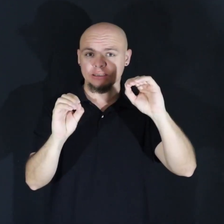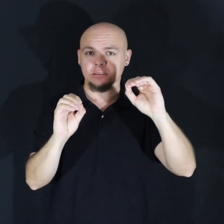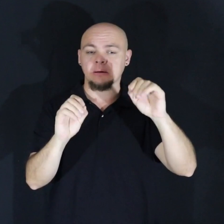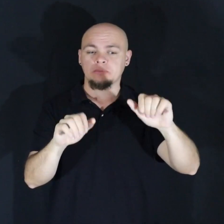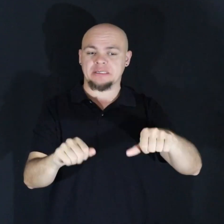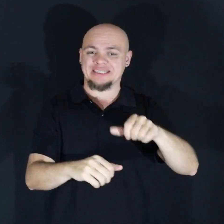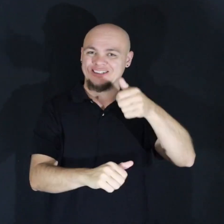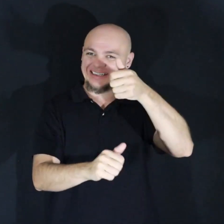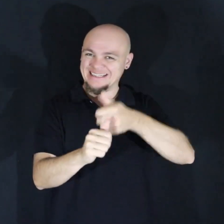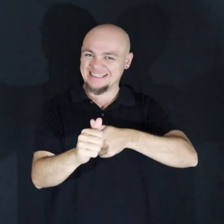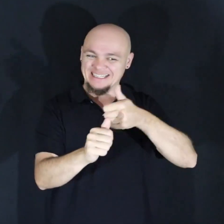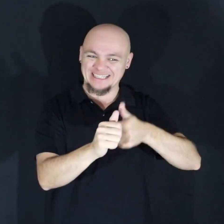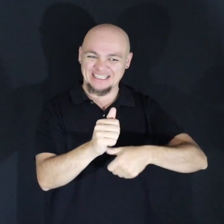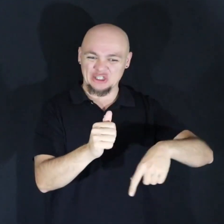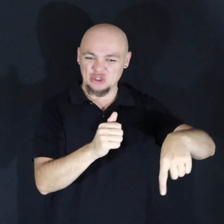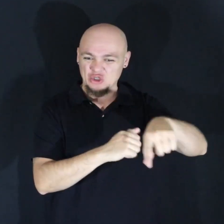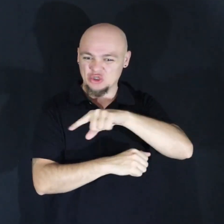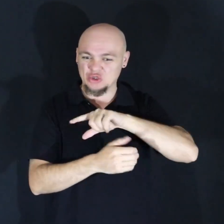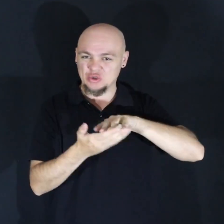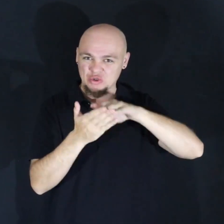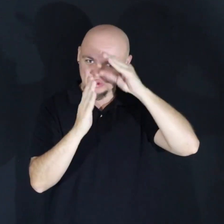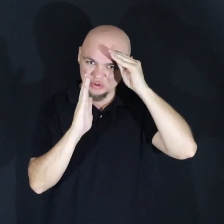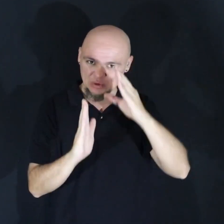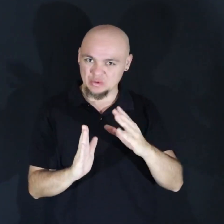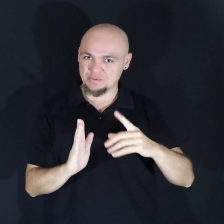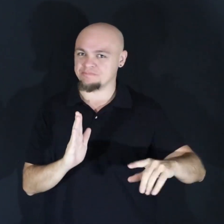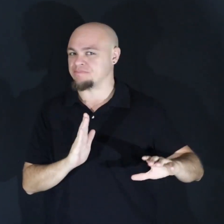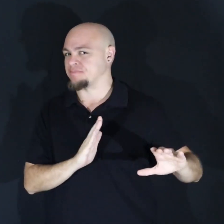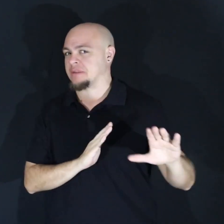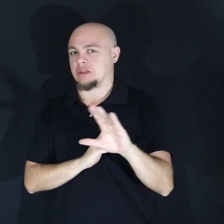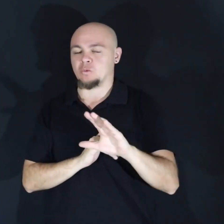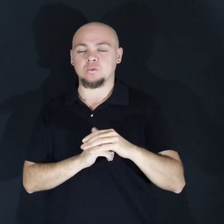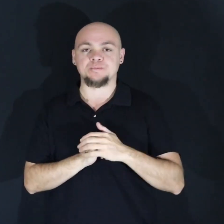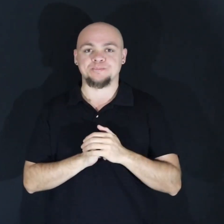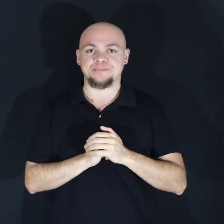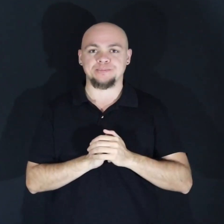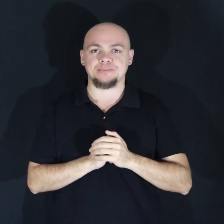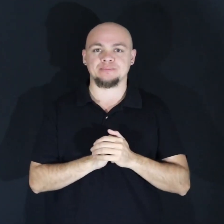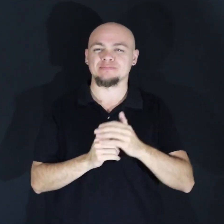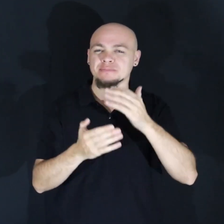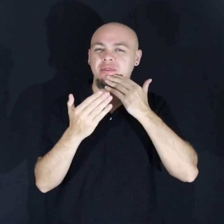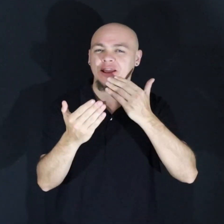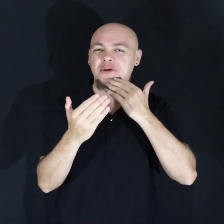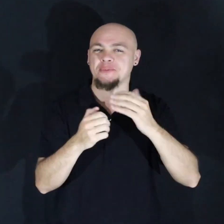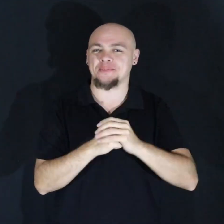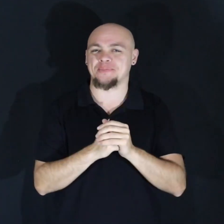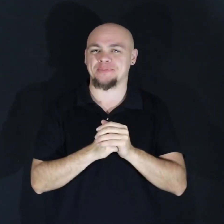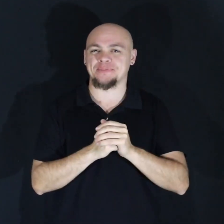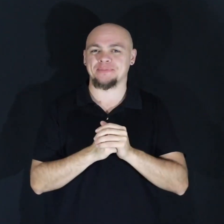within each and every student. Thank you.